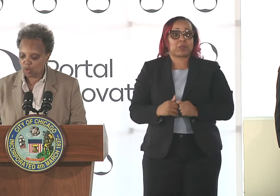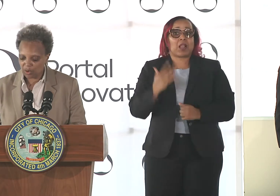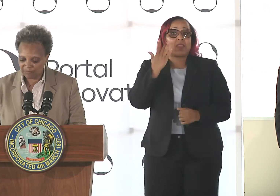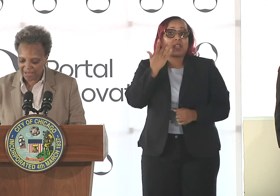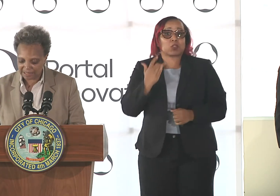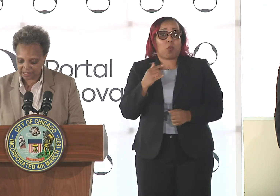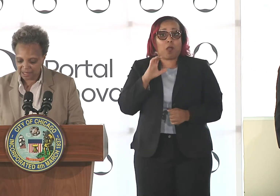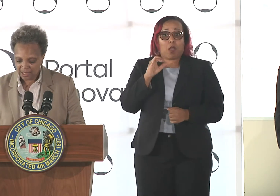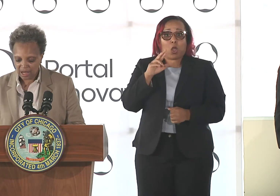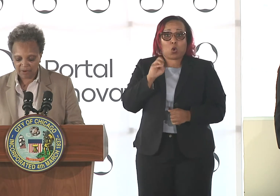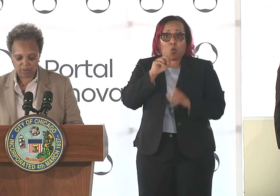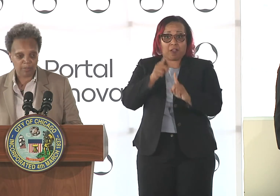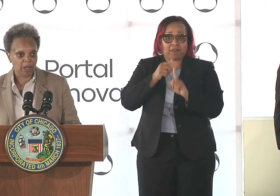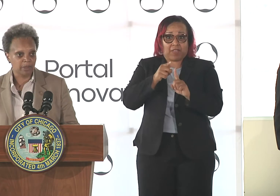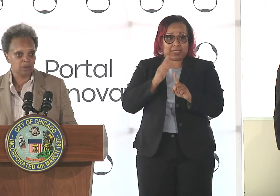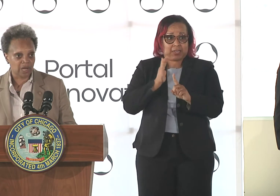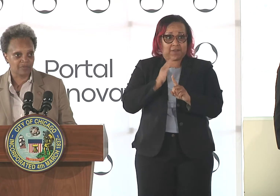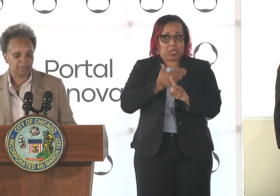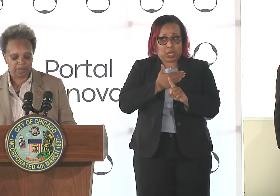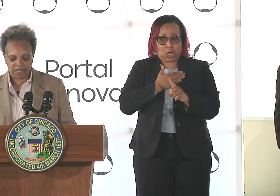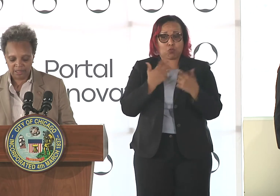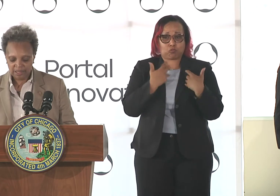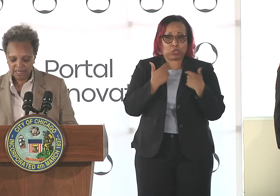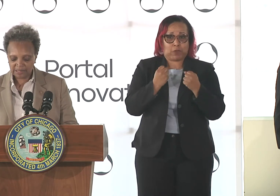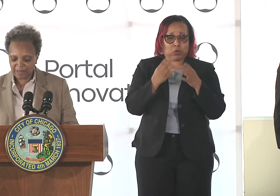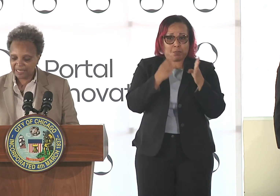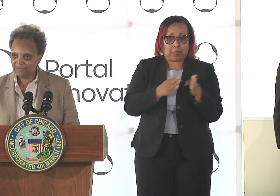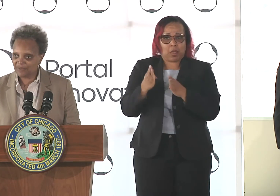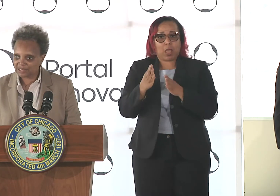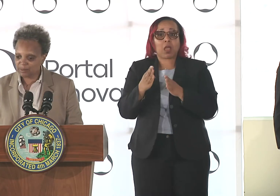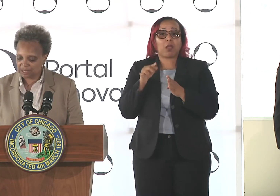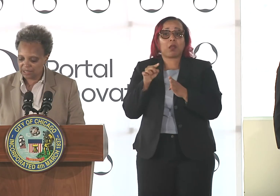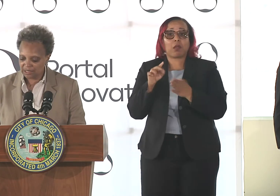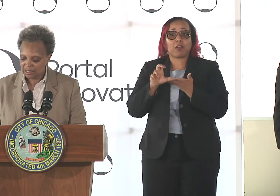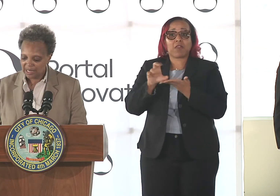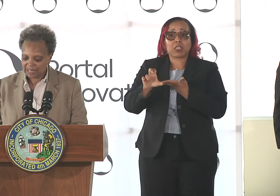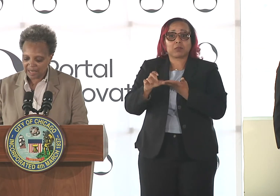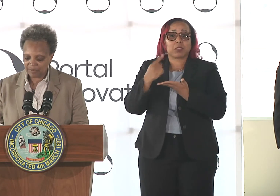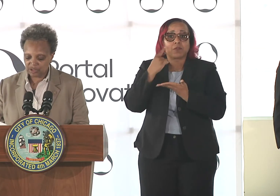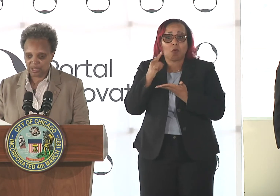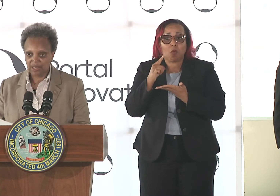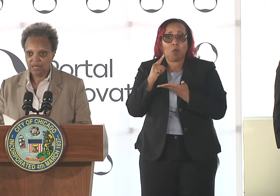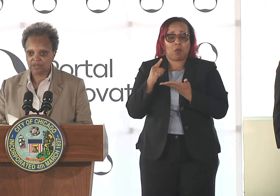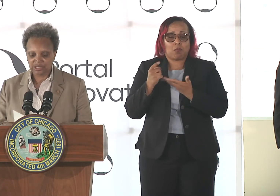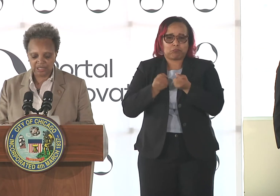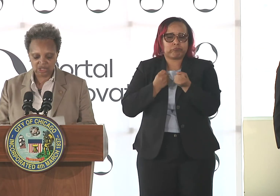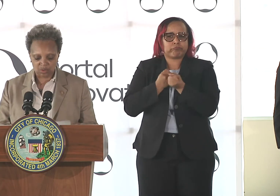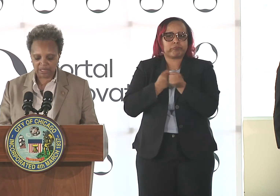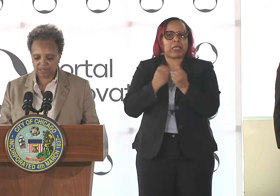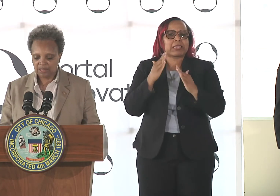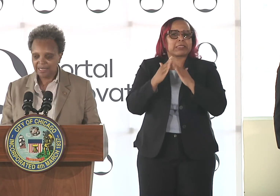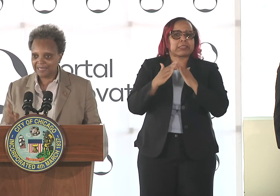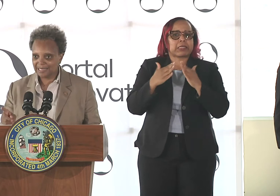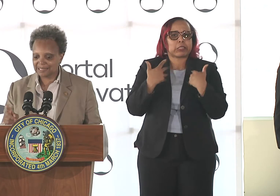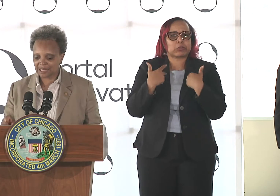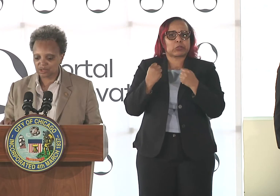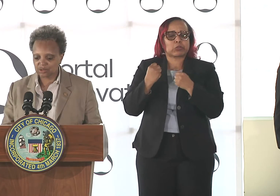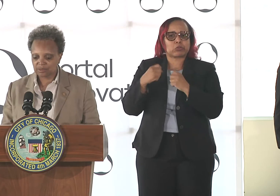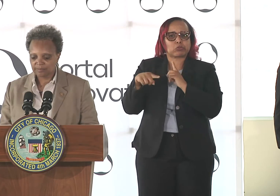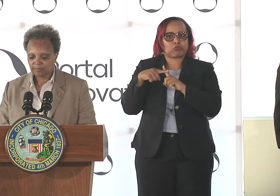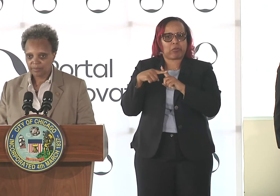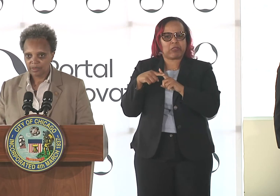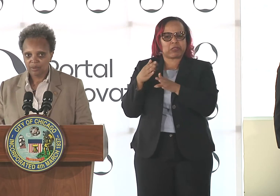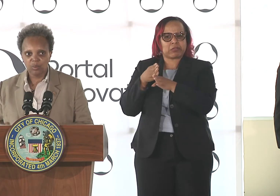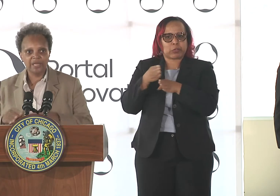why a core facet of our recovery plan is making investments in and leveraging our city's strengths and key